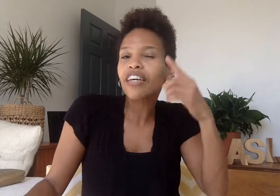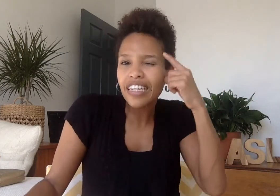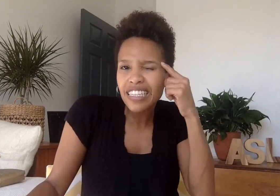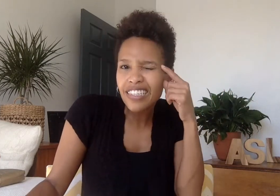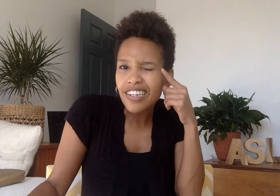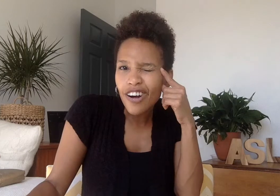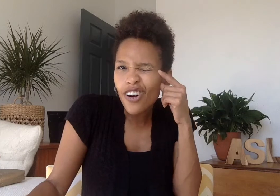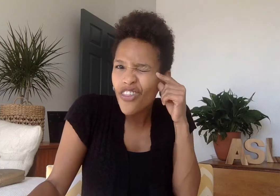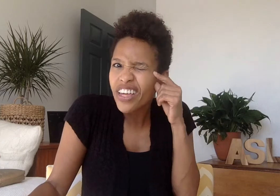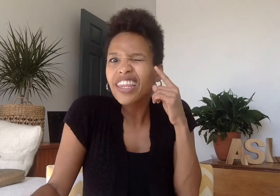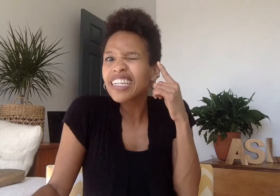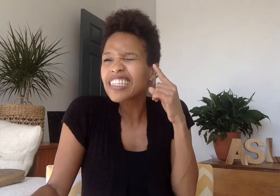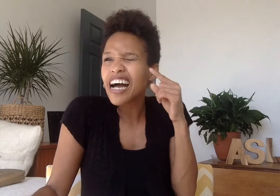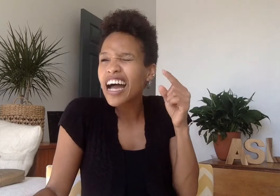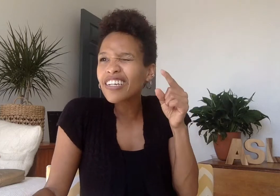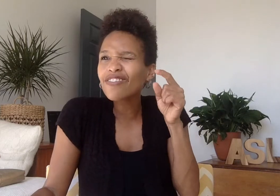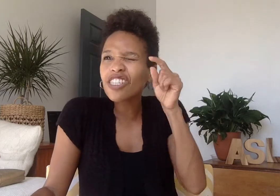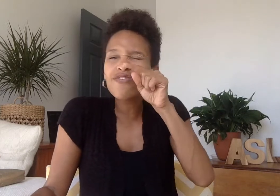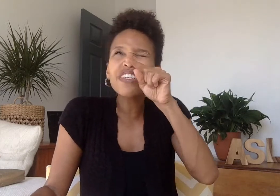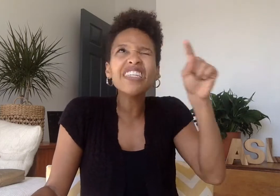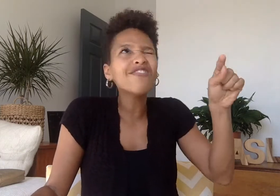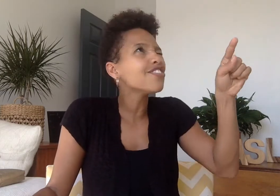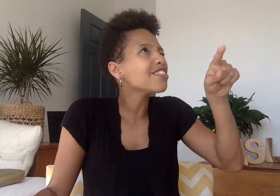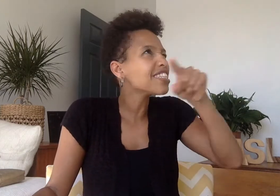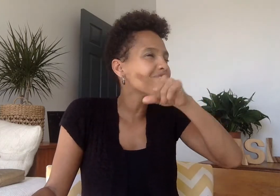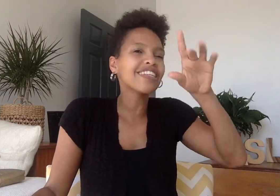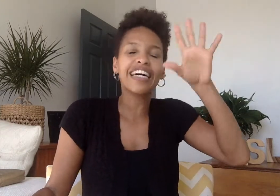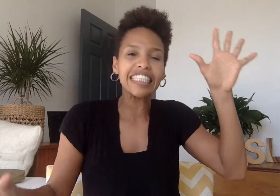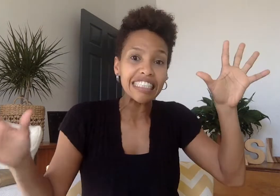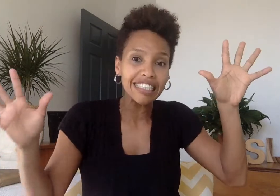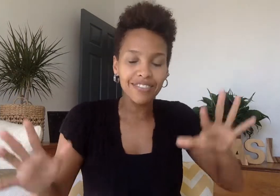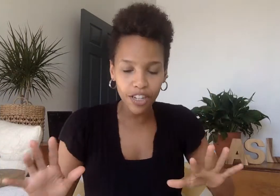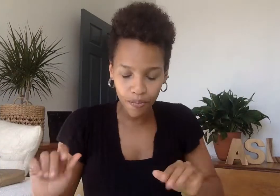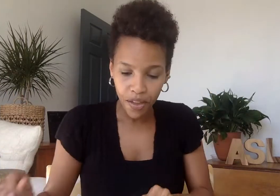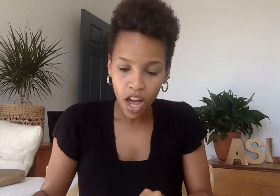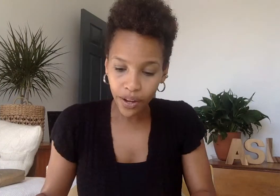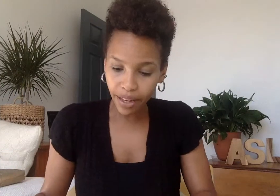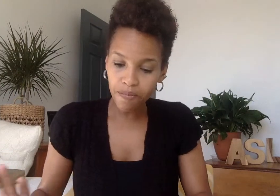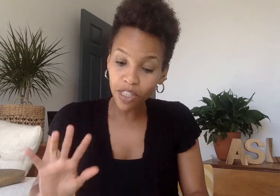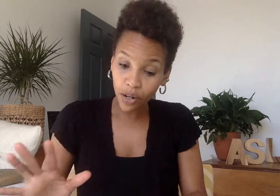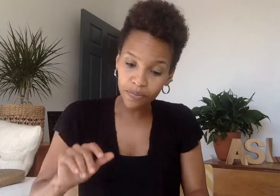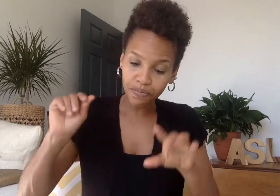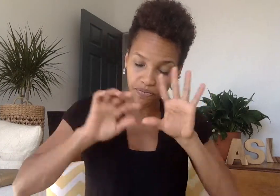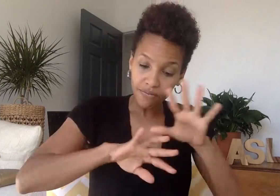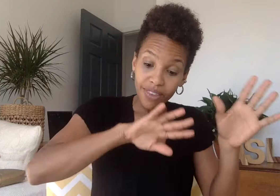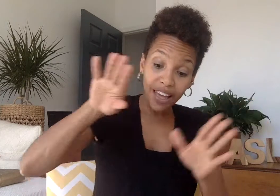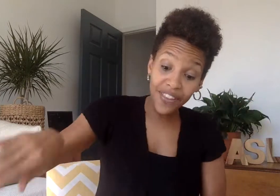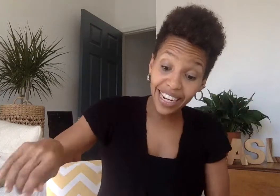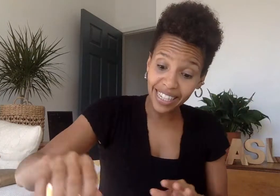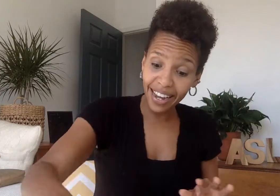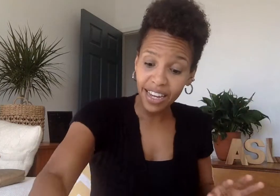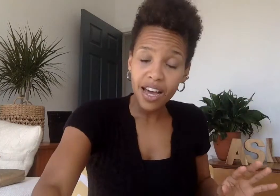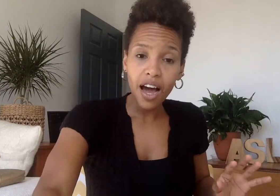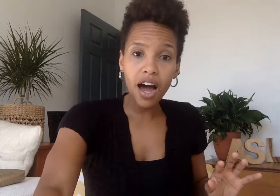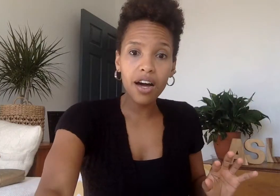did Nicole think that should we have used this and not, no. Okay, so that aside,